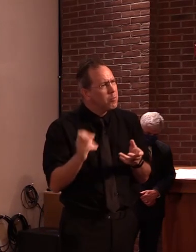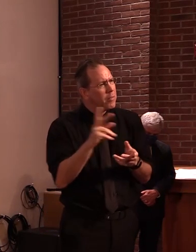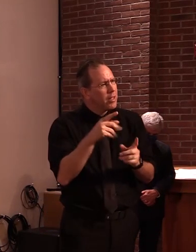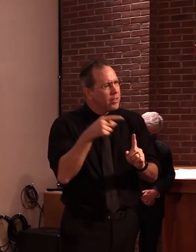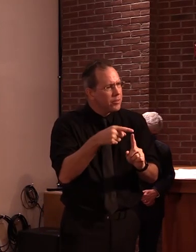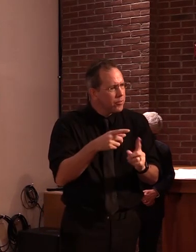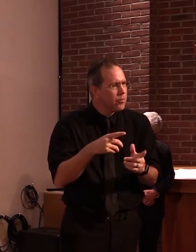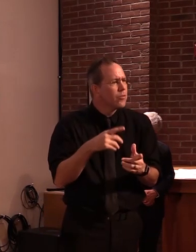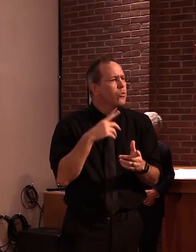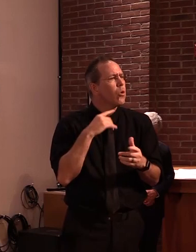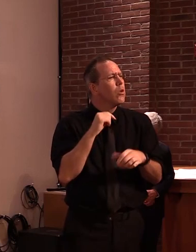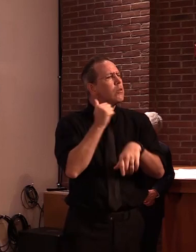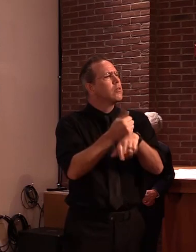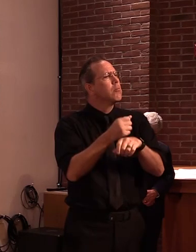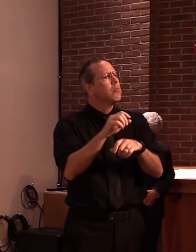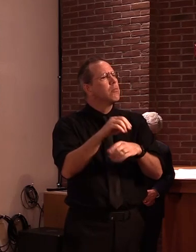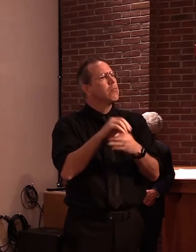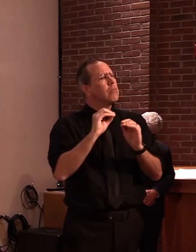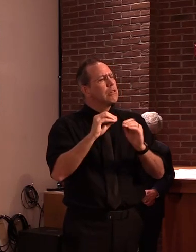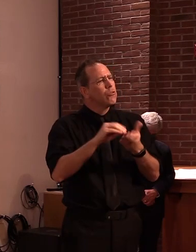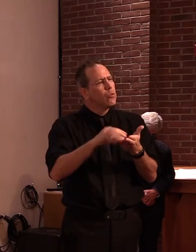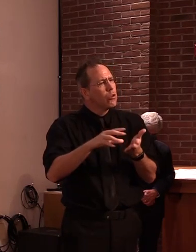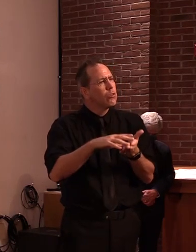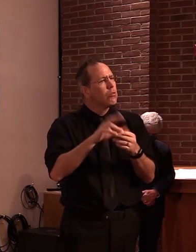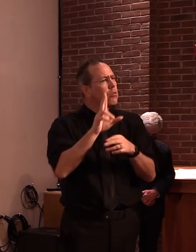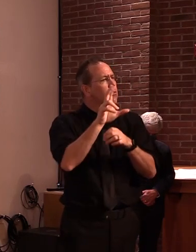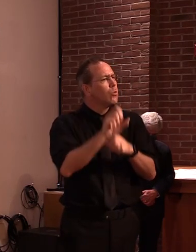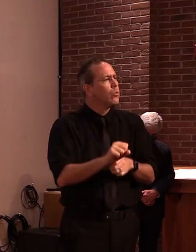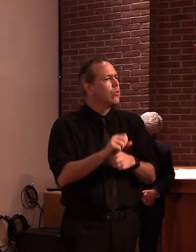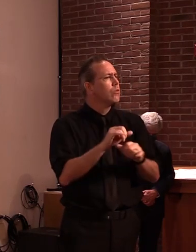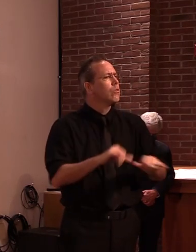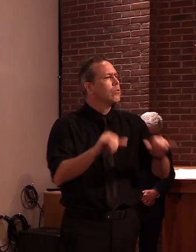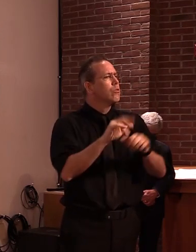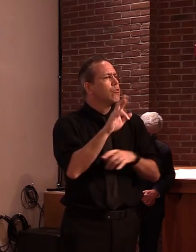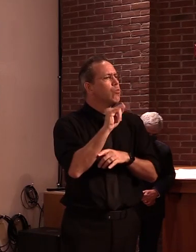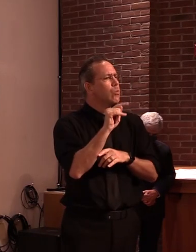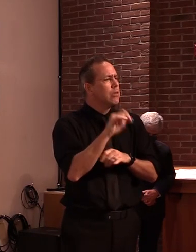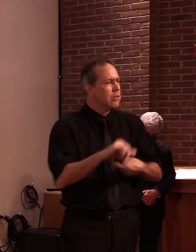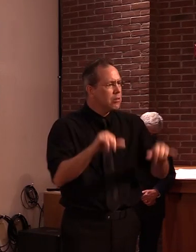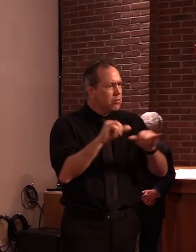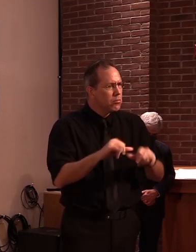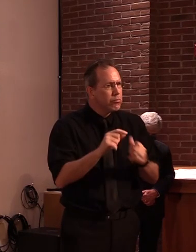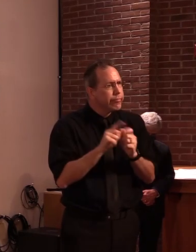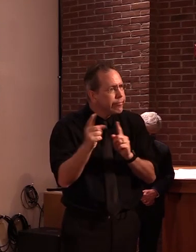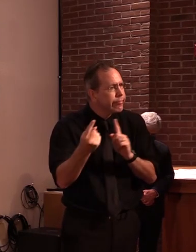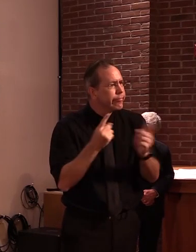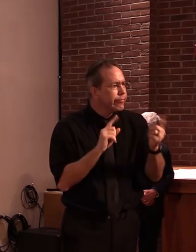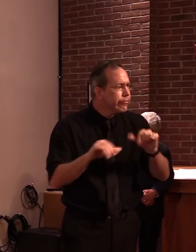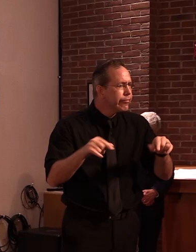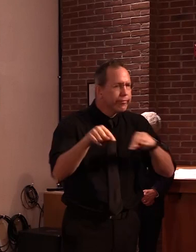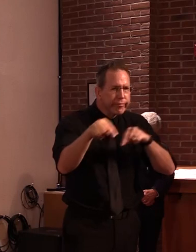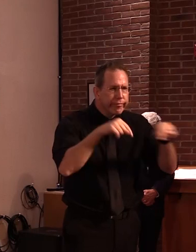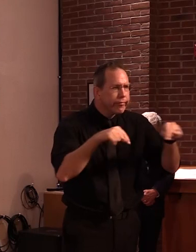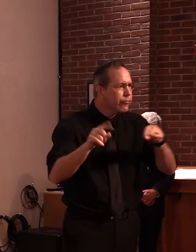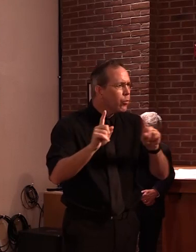schools open and getting those routines going is part of the antidote, if you will, to dealing with some of the social, emotional stress that this emergency has